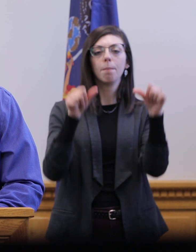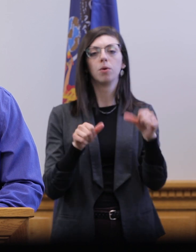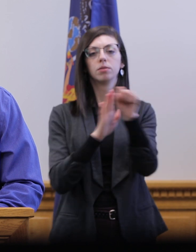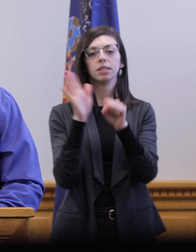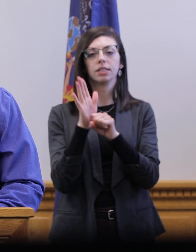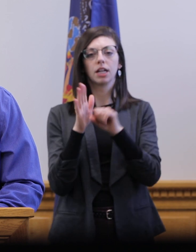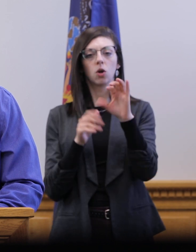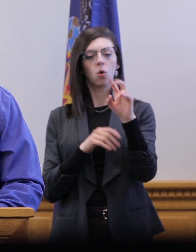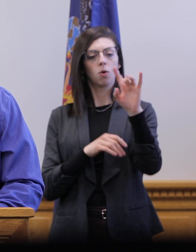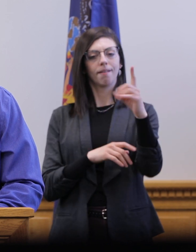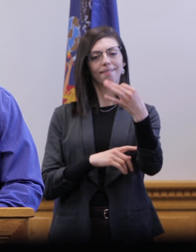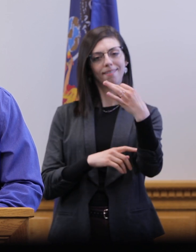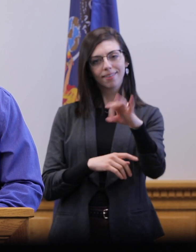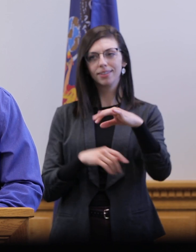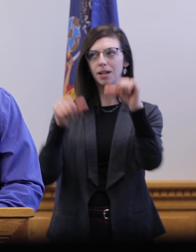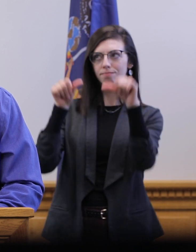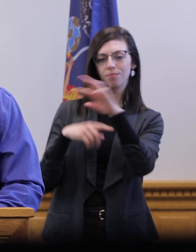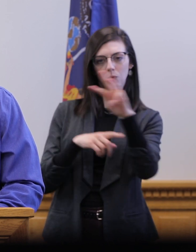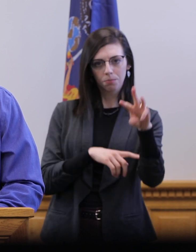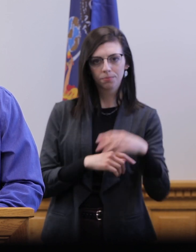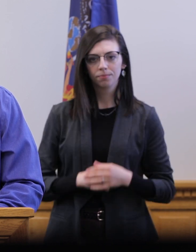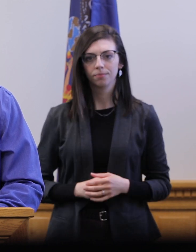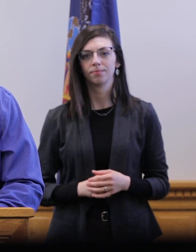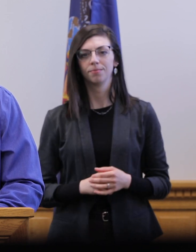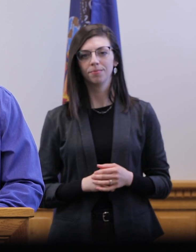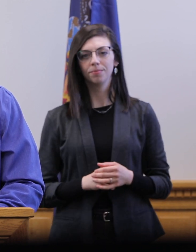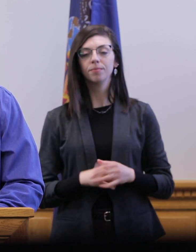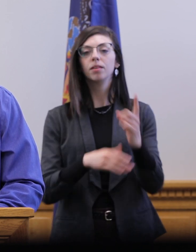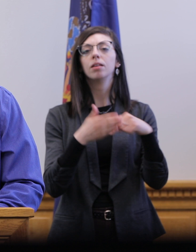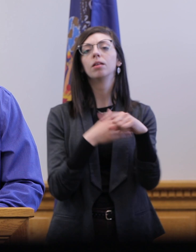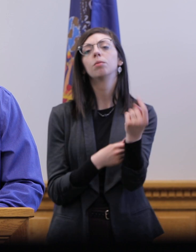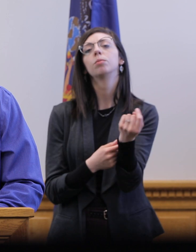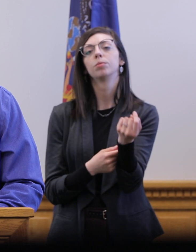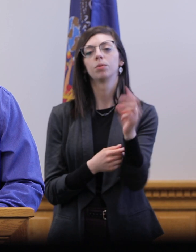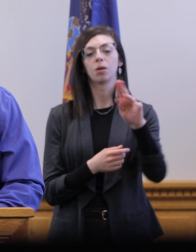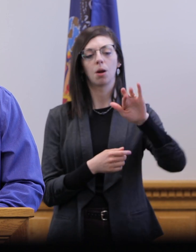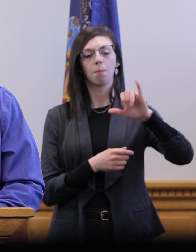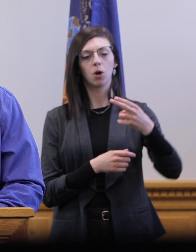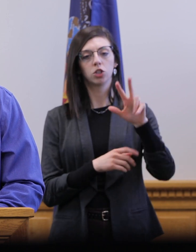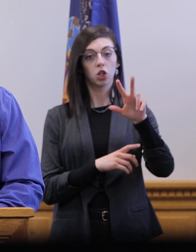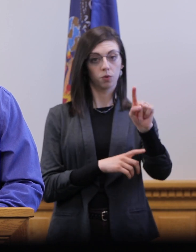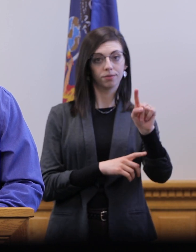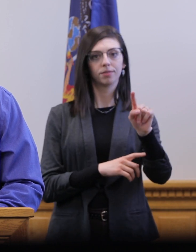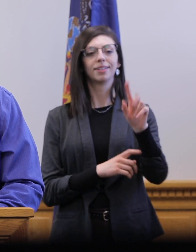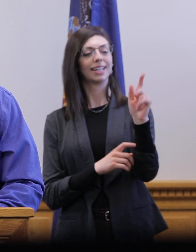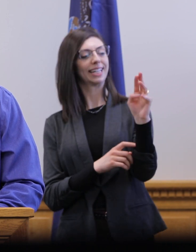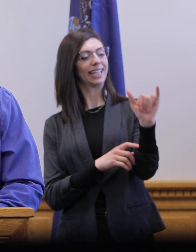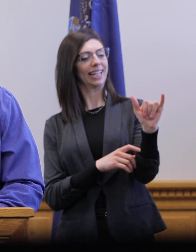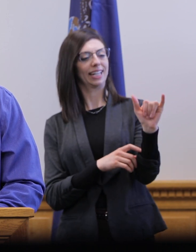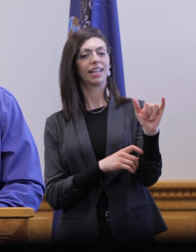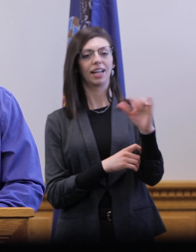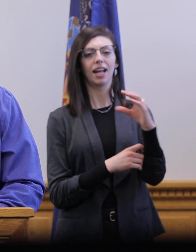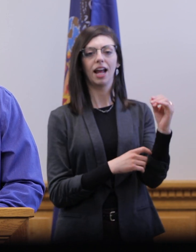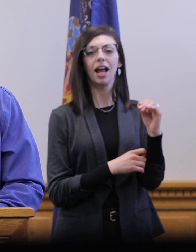state's COVID-19 vaccine webpage. Next Tuesday, March 30th, Kinney Pharmacy and the County